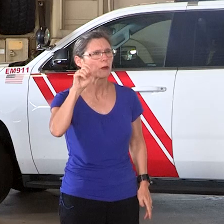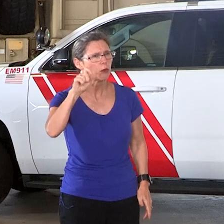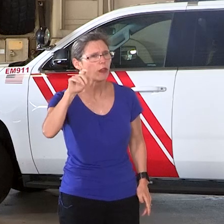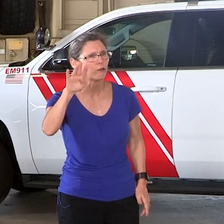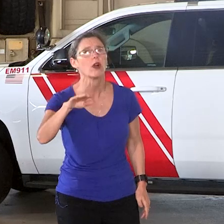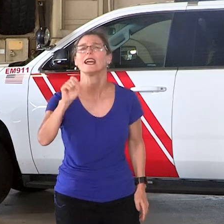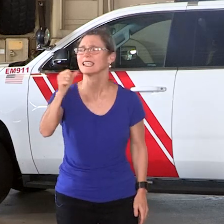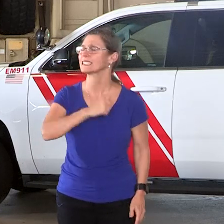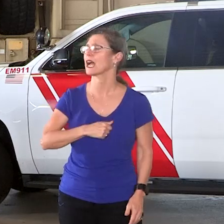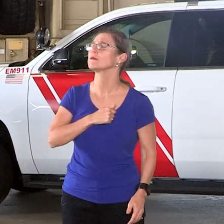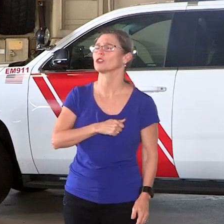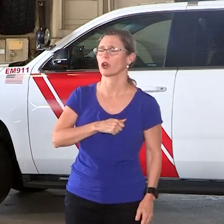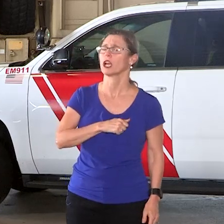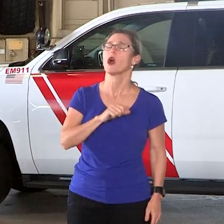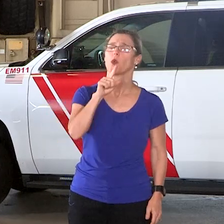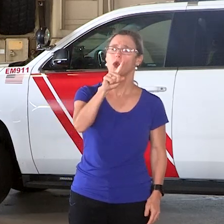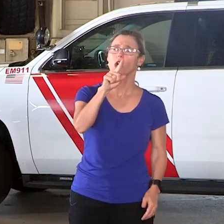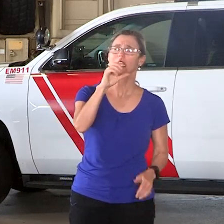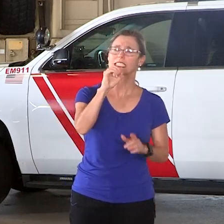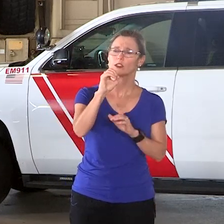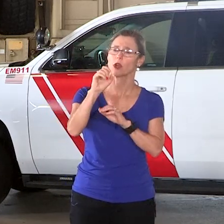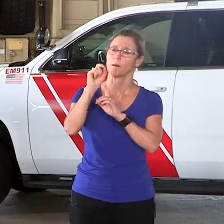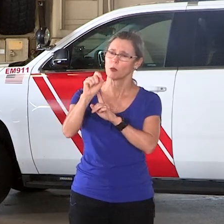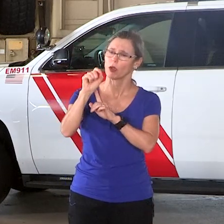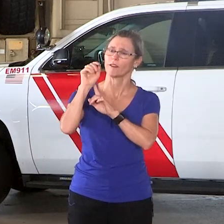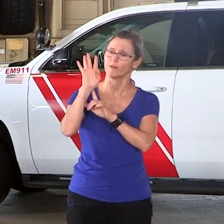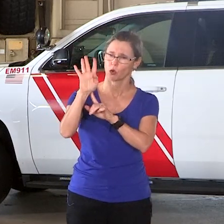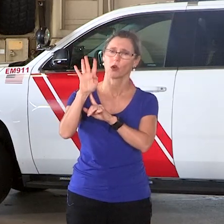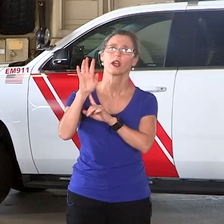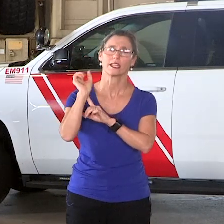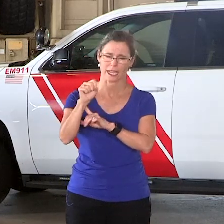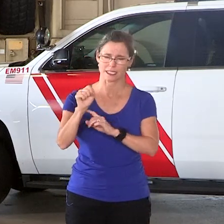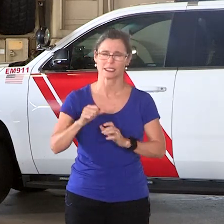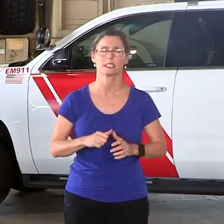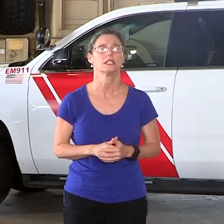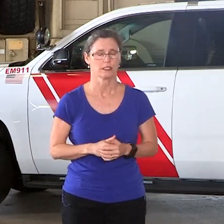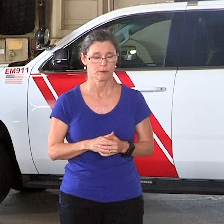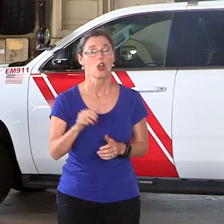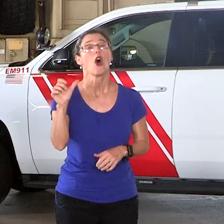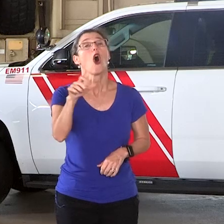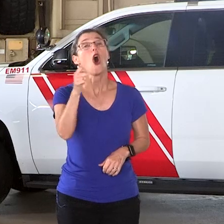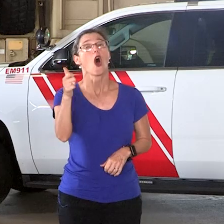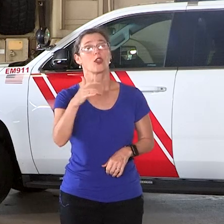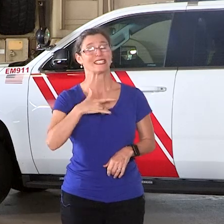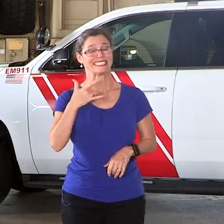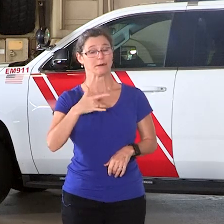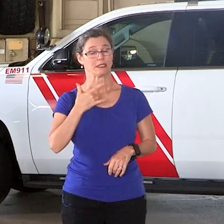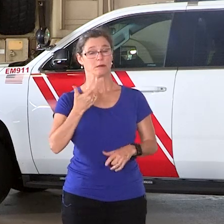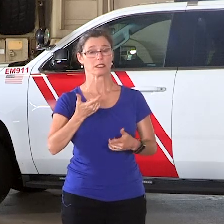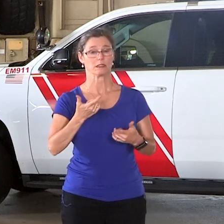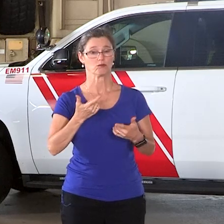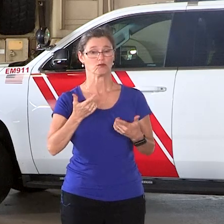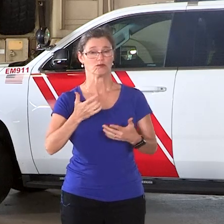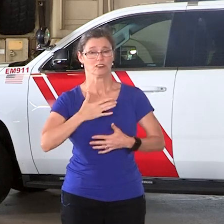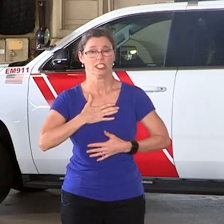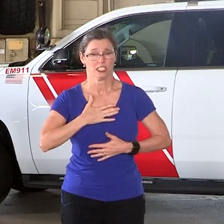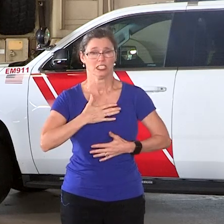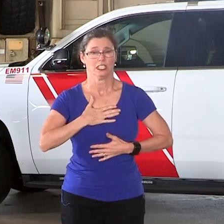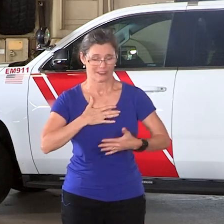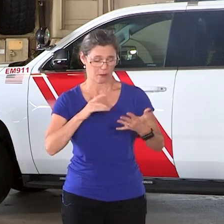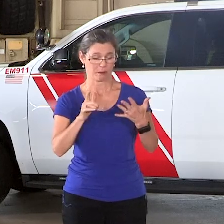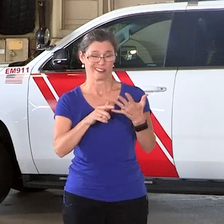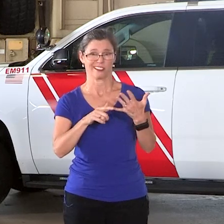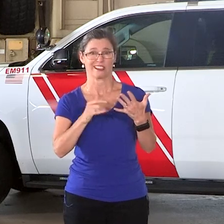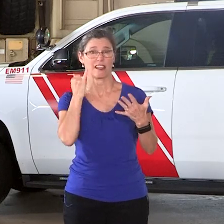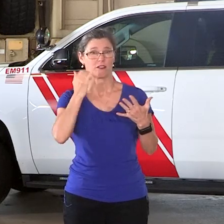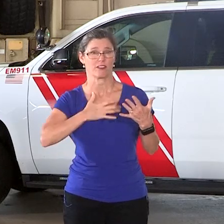100.4? 100.4, I'm sorry, 100.4. Other symptoms, shortness of breath, and these are symptoms that would be